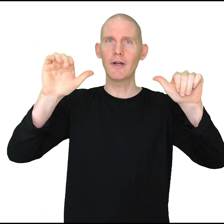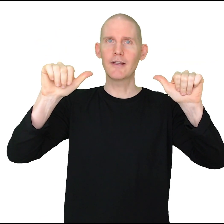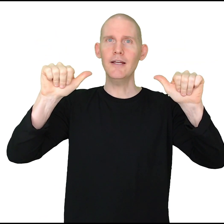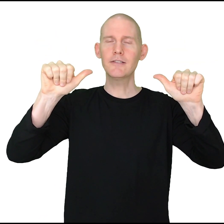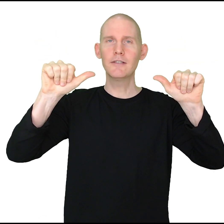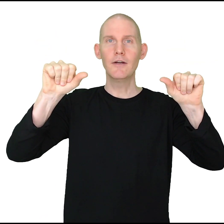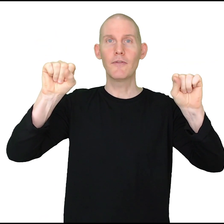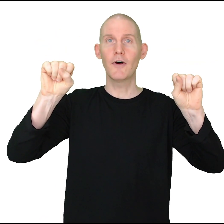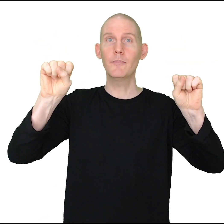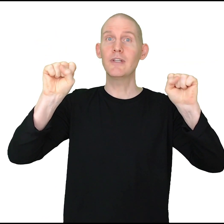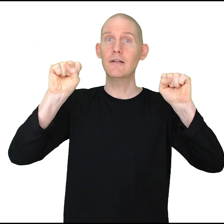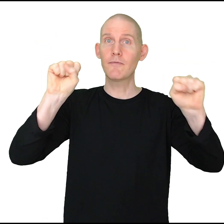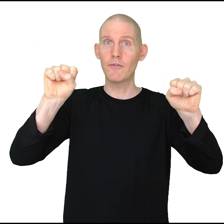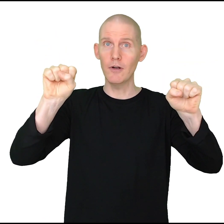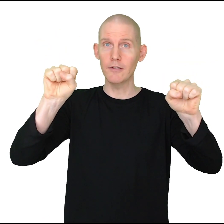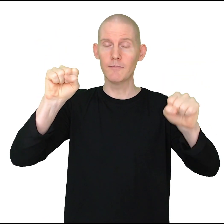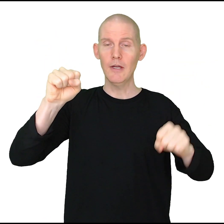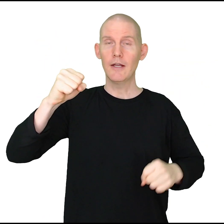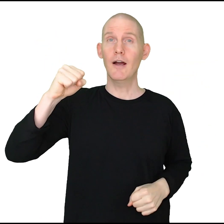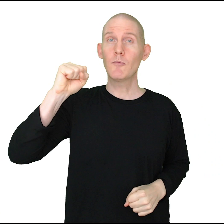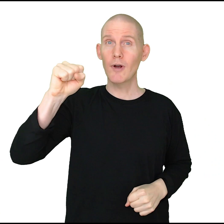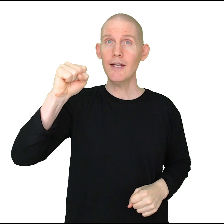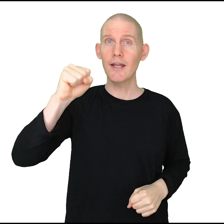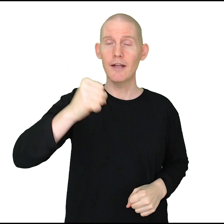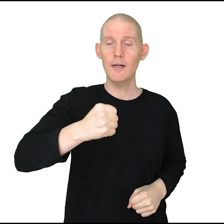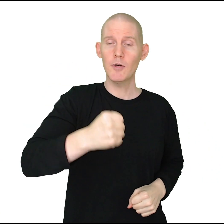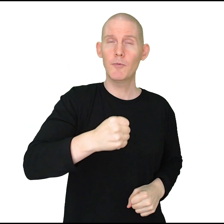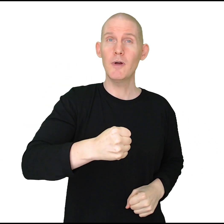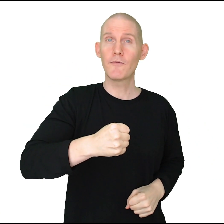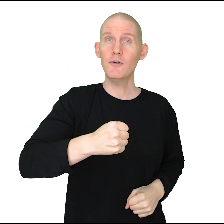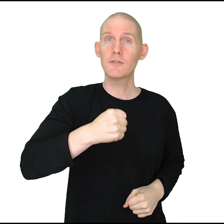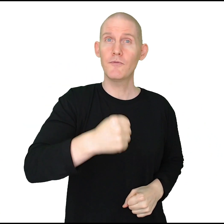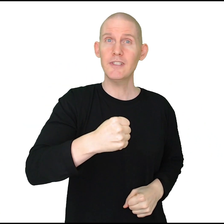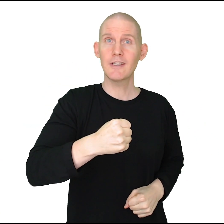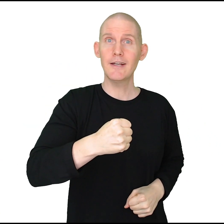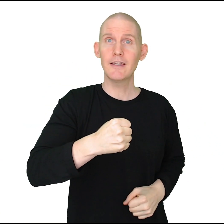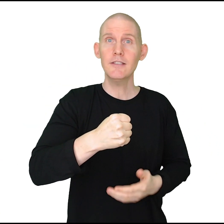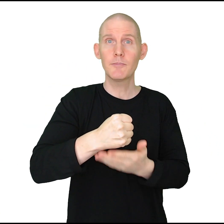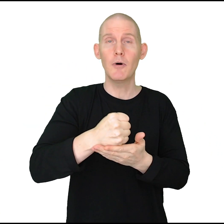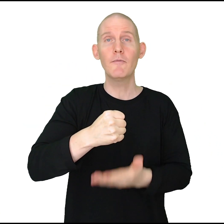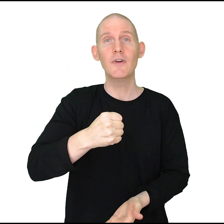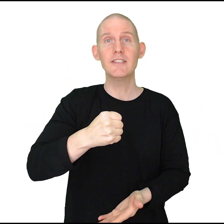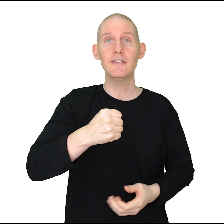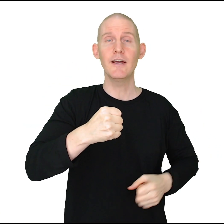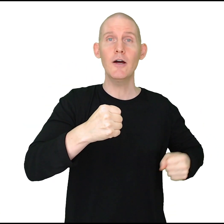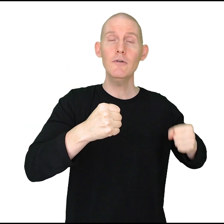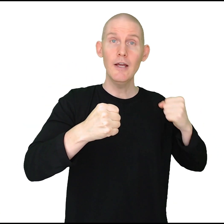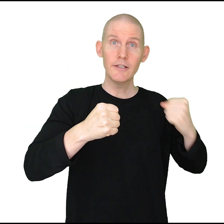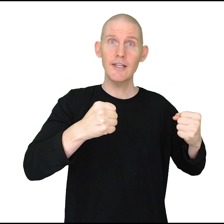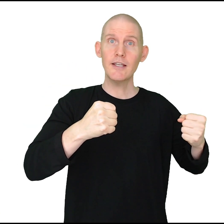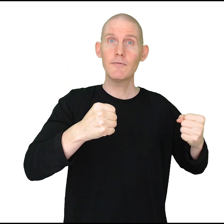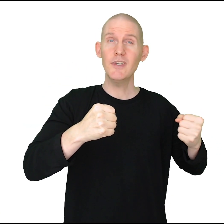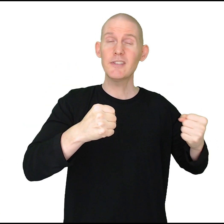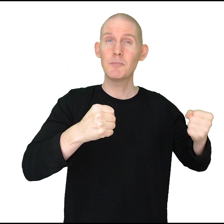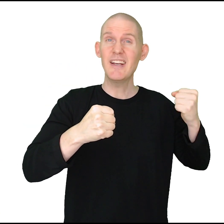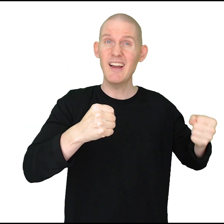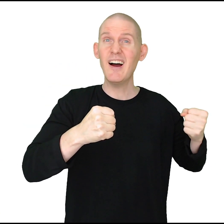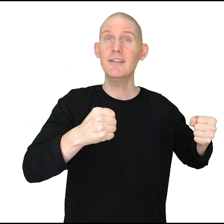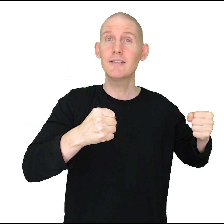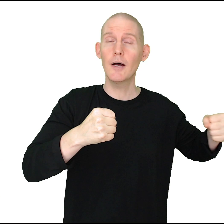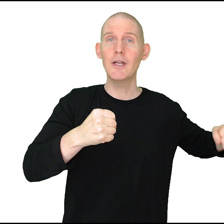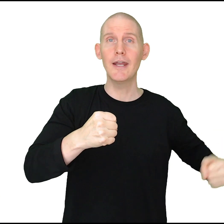Go like this, thumbs in front. Now I'm right-handed. I'm going to put my first fist like this, palm facing down. Second fist,